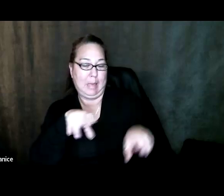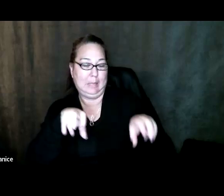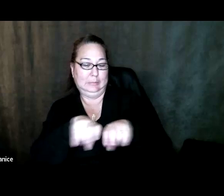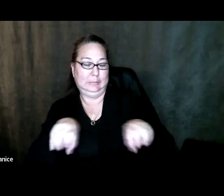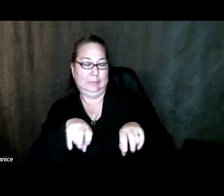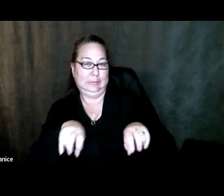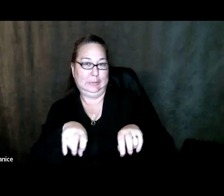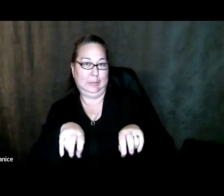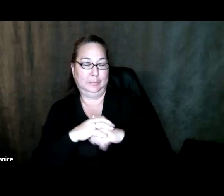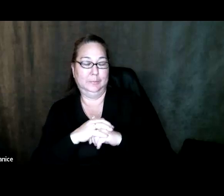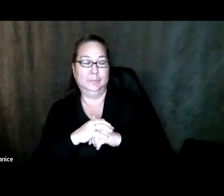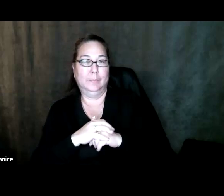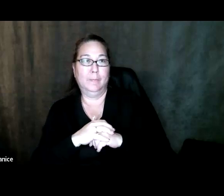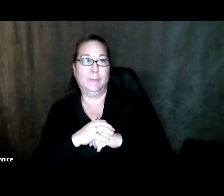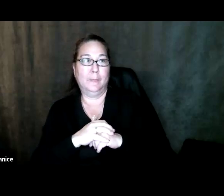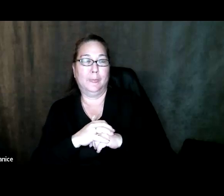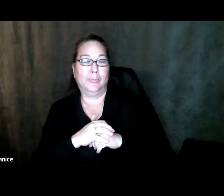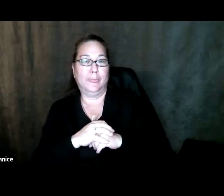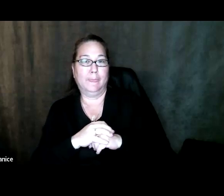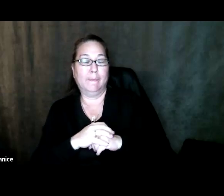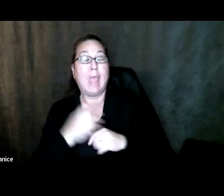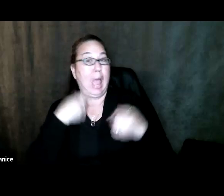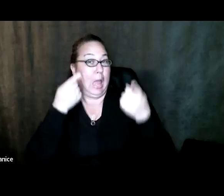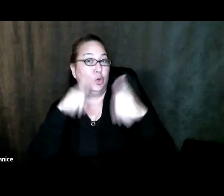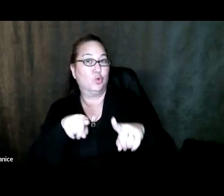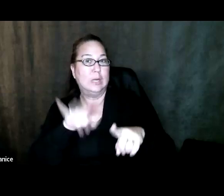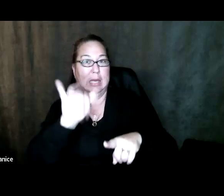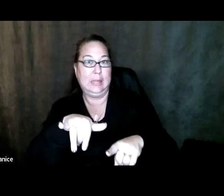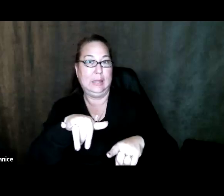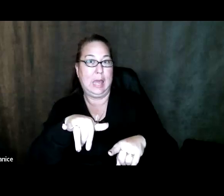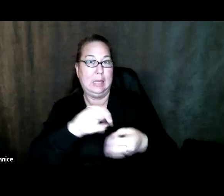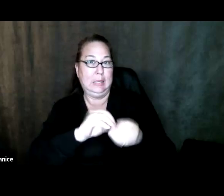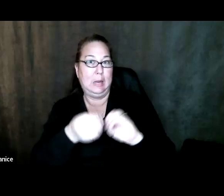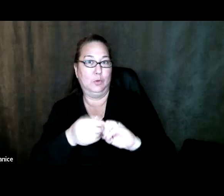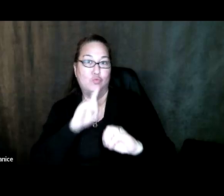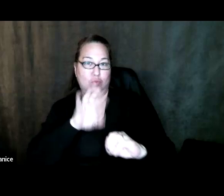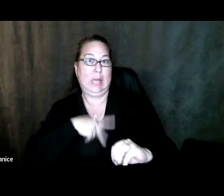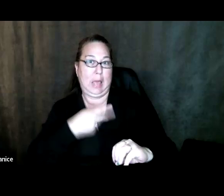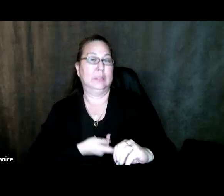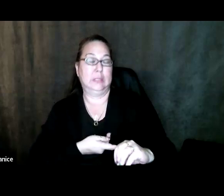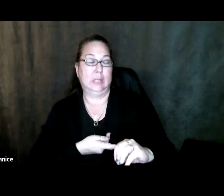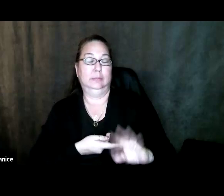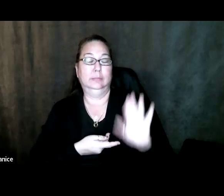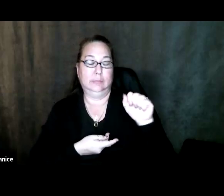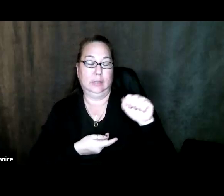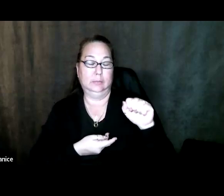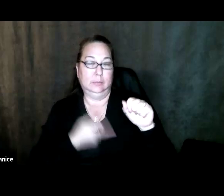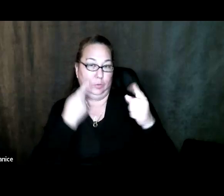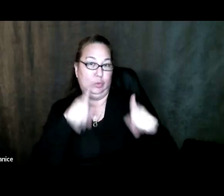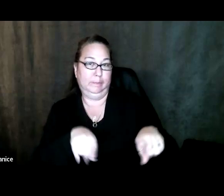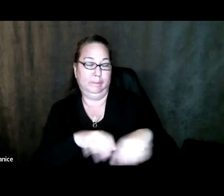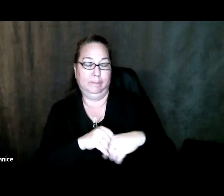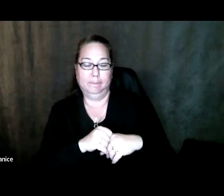I agree that the data, the numbers they're upsetting. Yes. I think we should